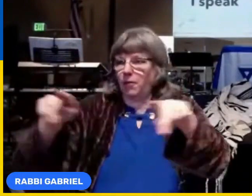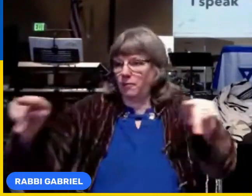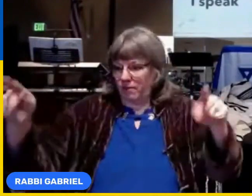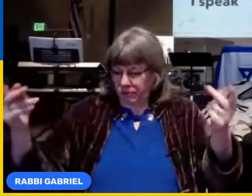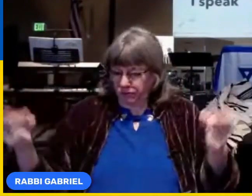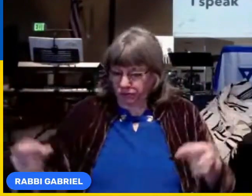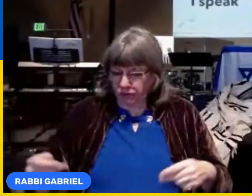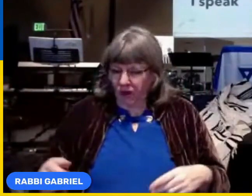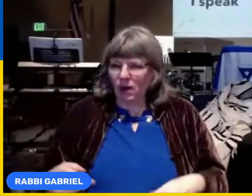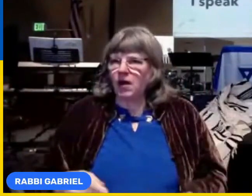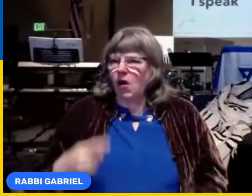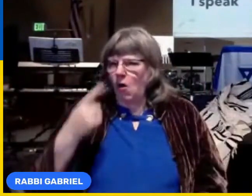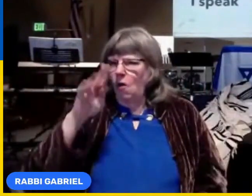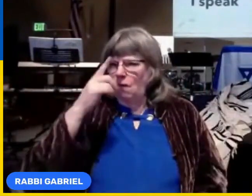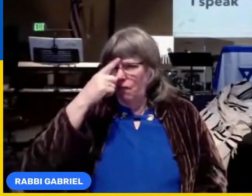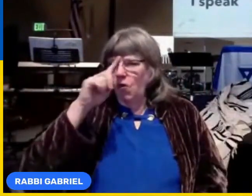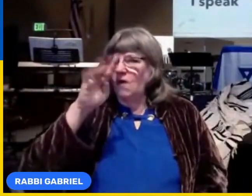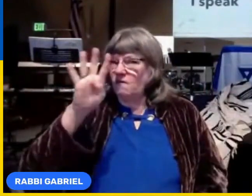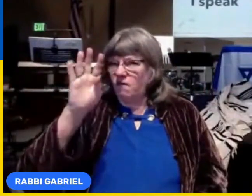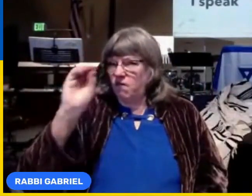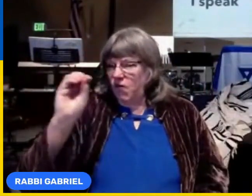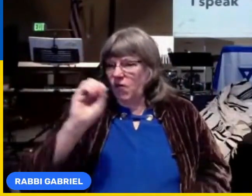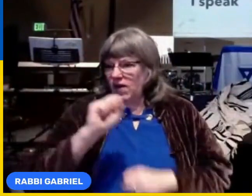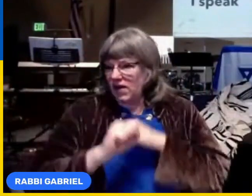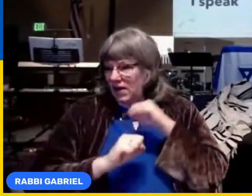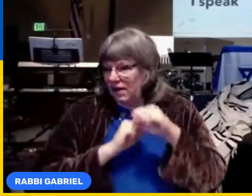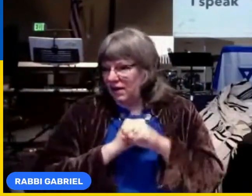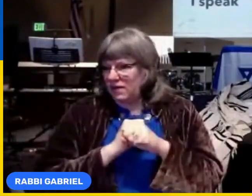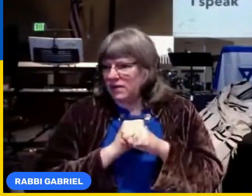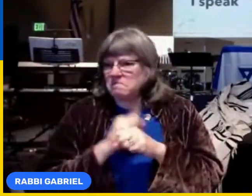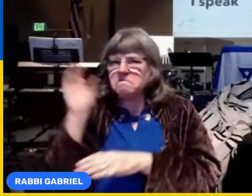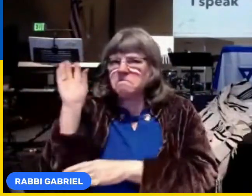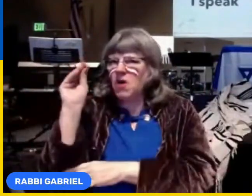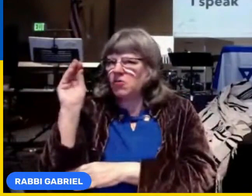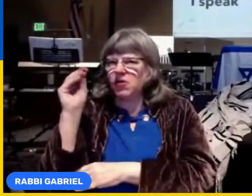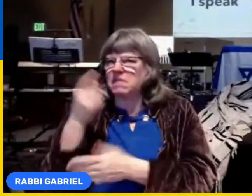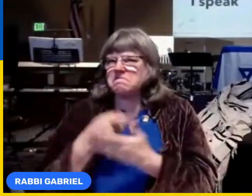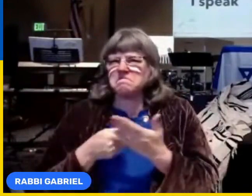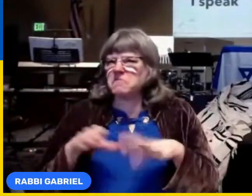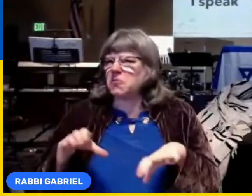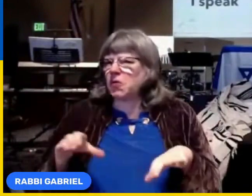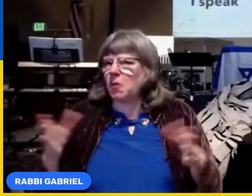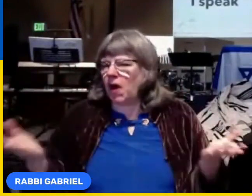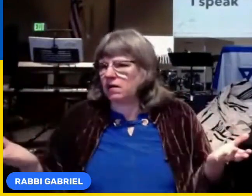was actually learning to hear God speak.